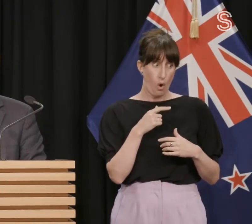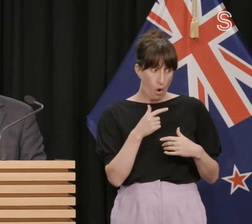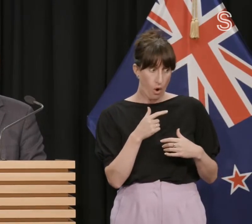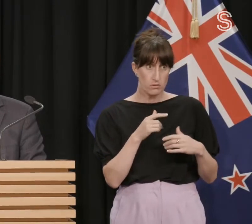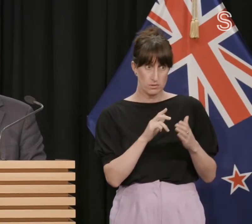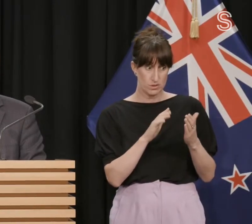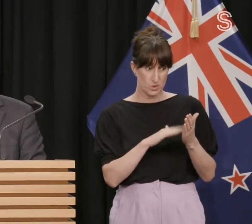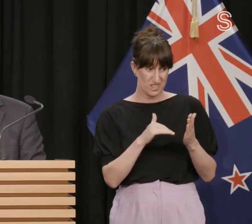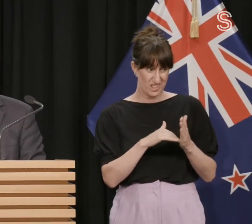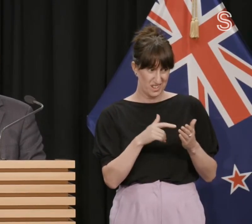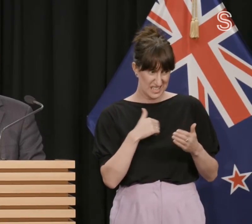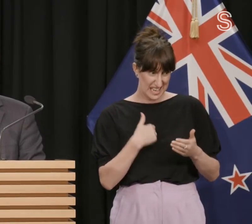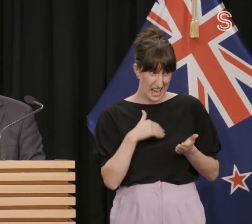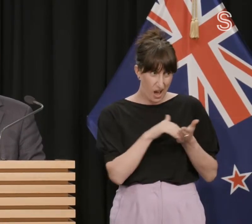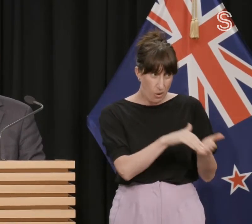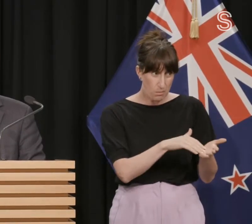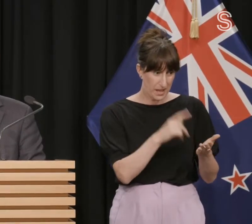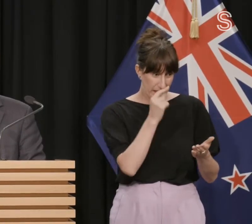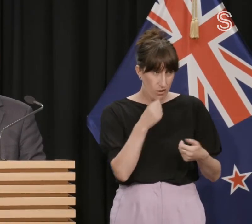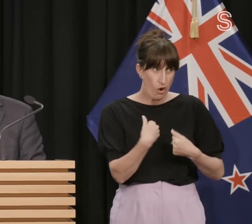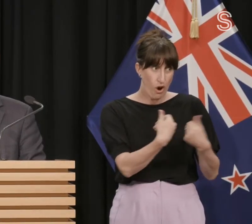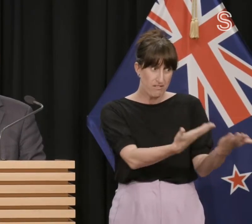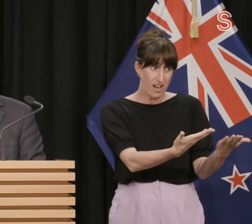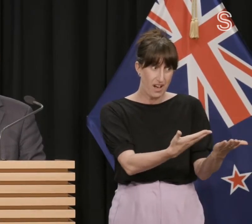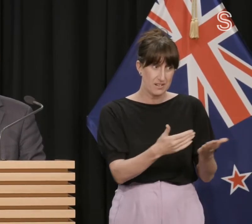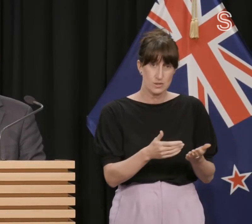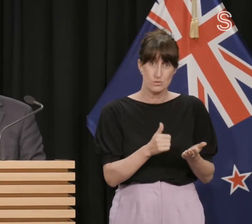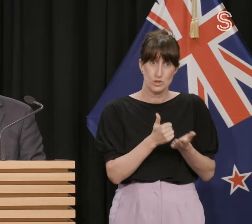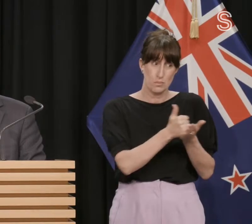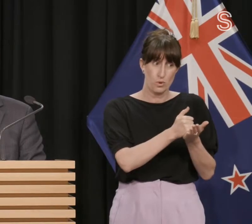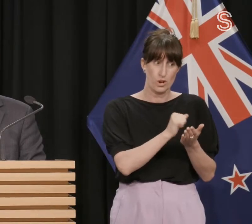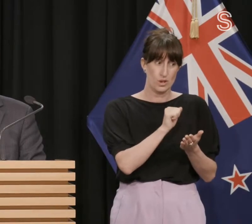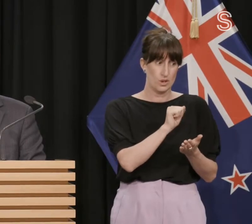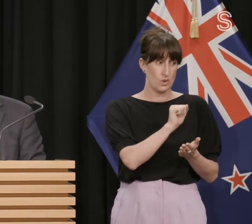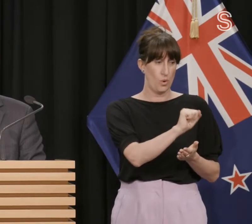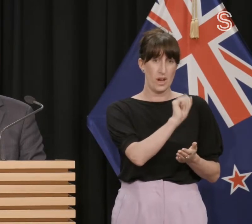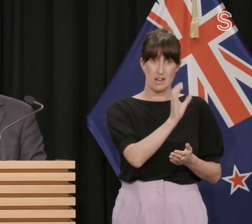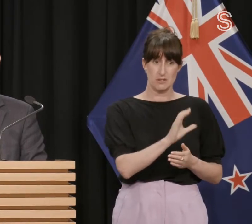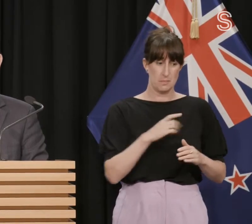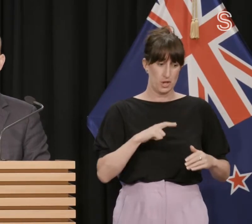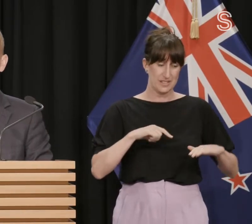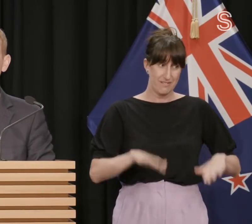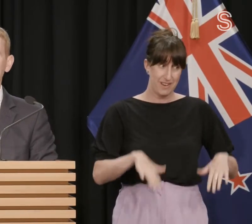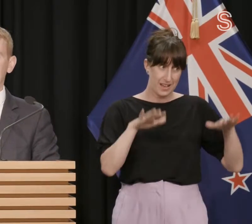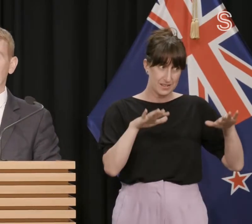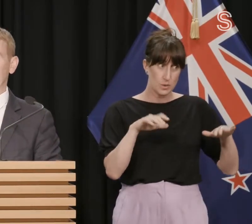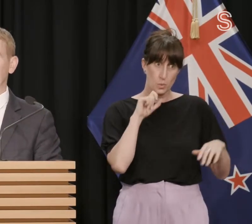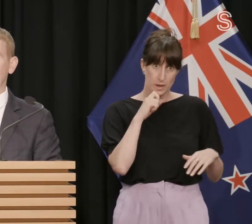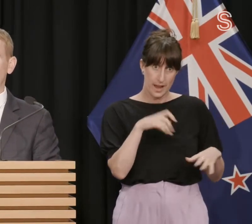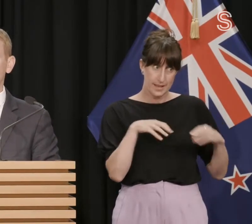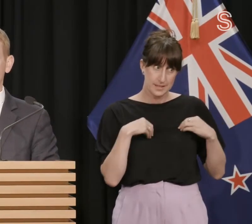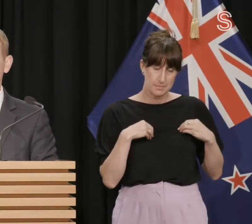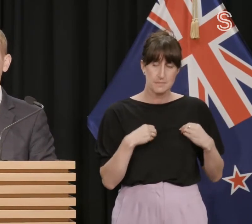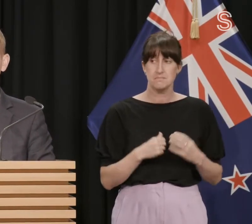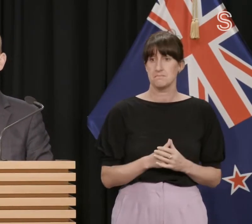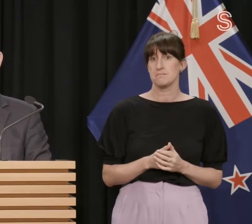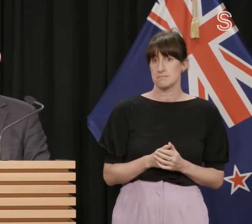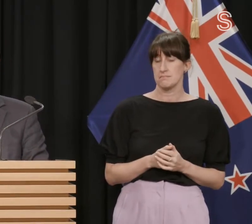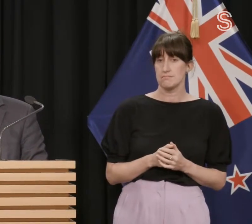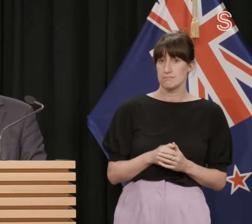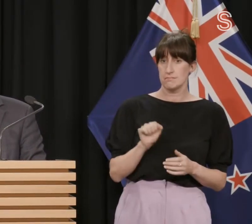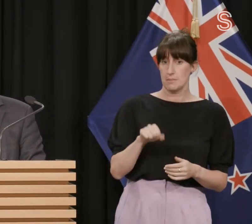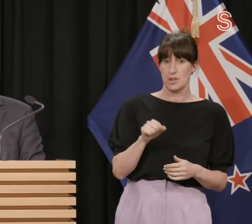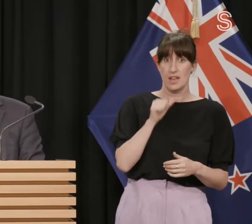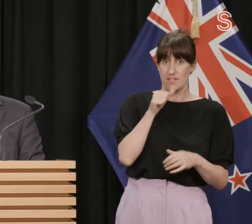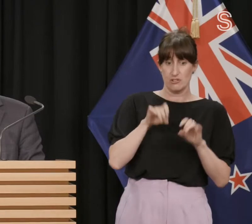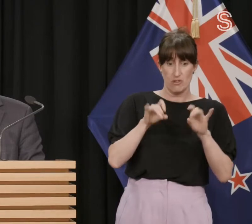necessary. Will you take him up on that offer for support, and what could they do to help? Look, absolutely. If there are ways that the Australians can